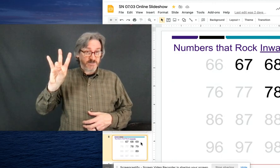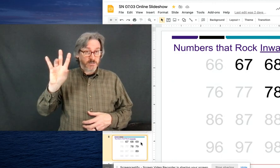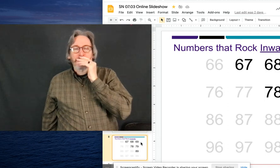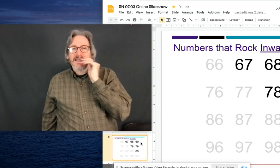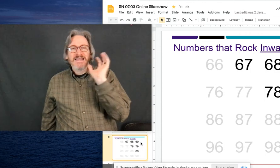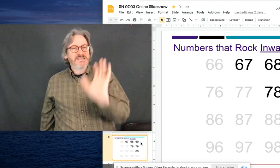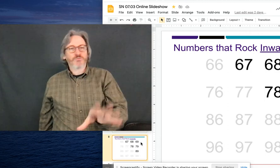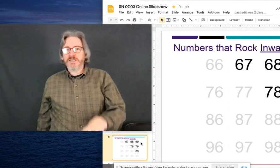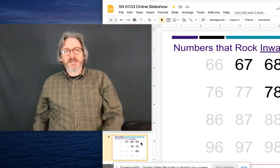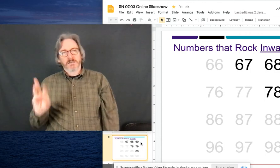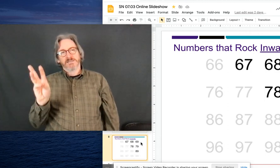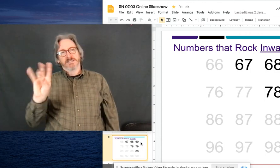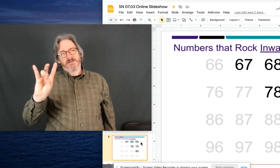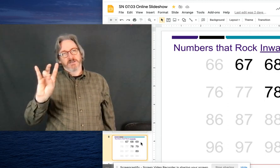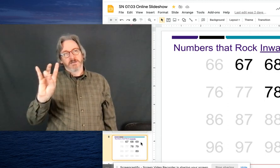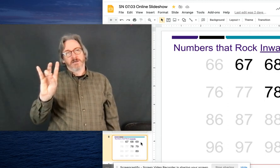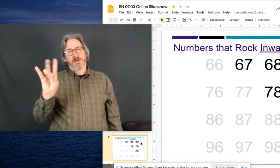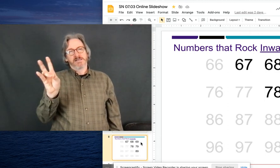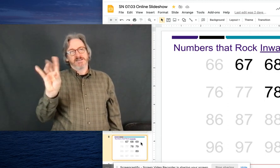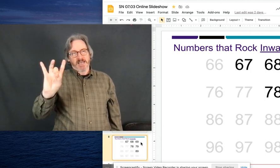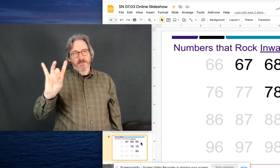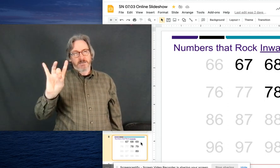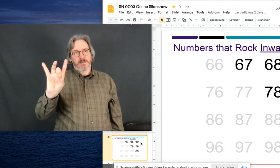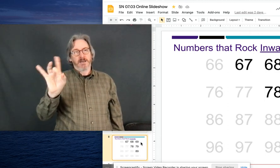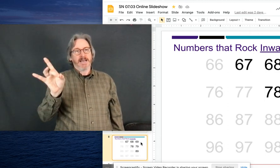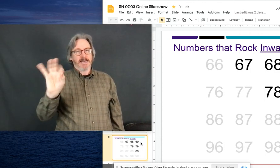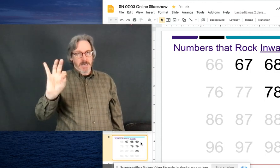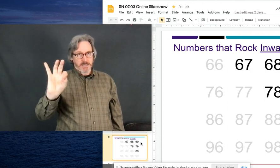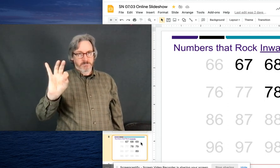1967. Little out to little in, right? So it's not